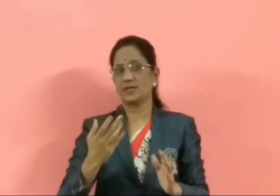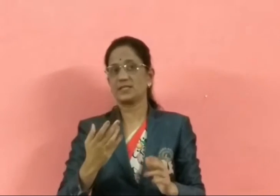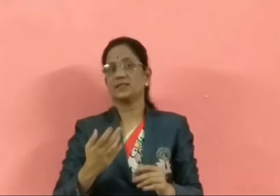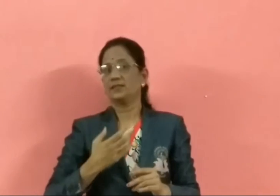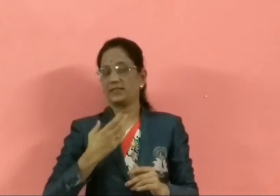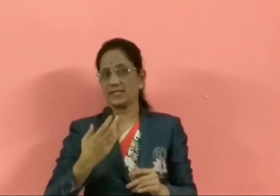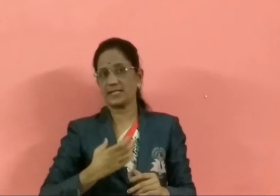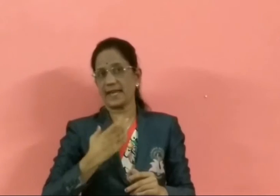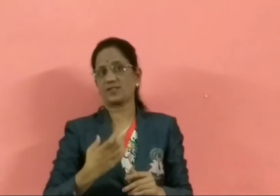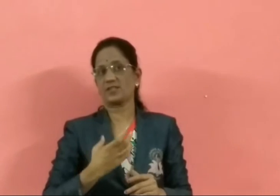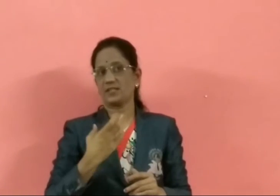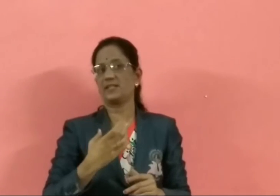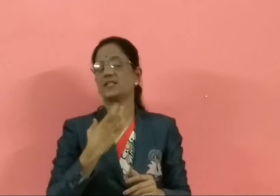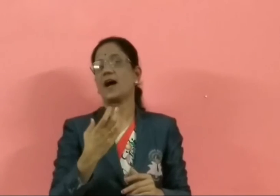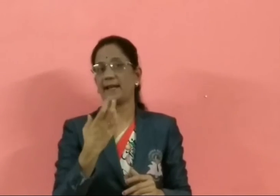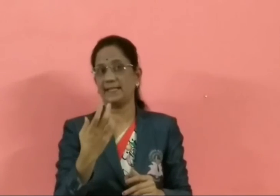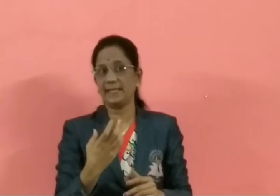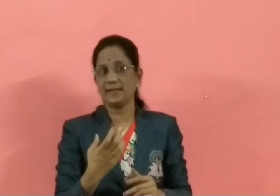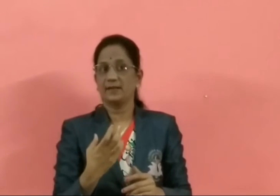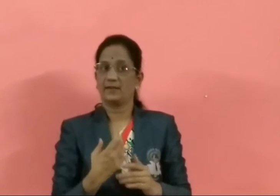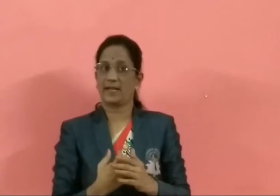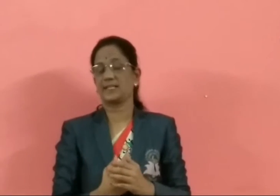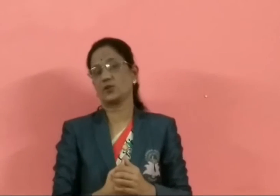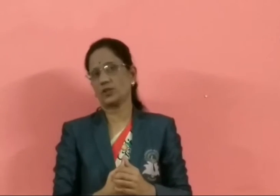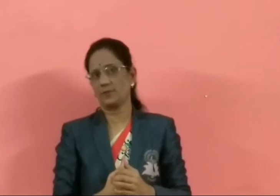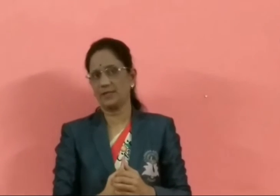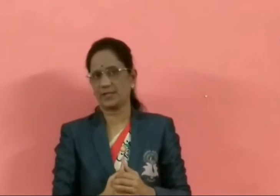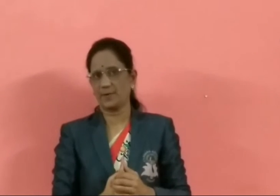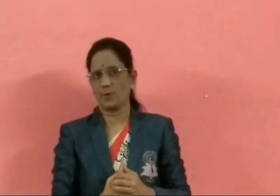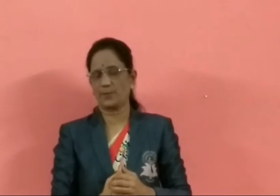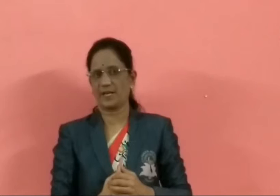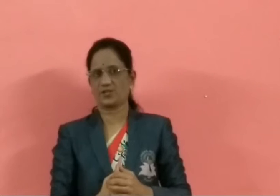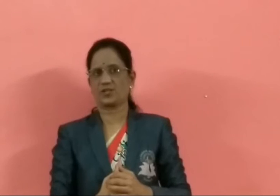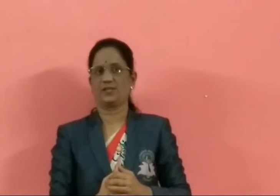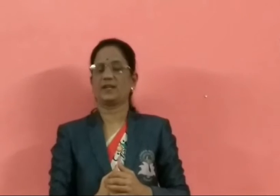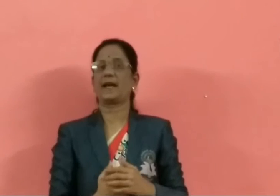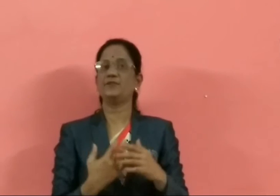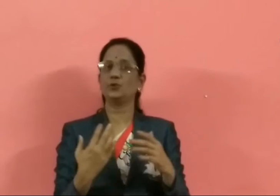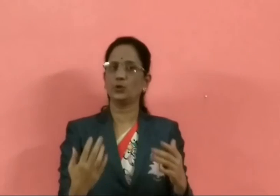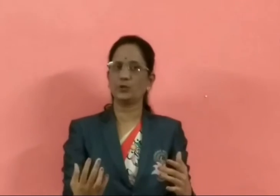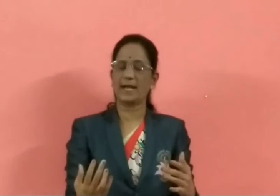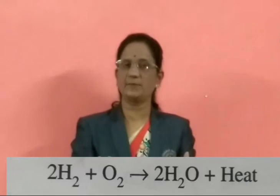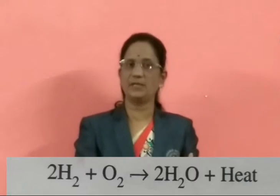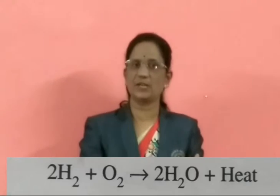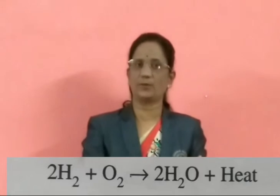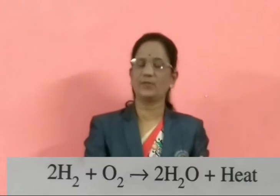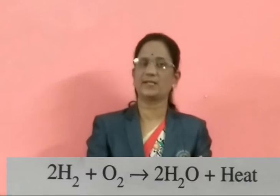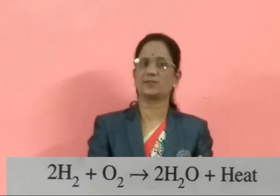students, this reaction is highly exothermic type of reaction. And you know that the meaning of the